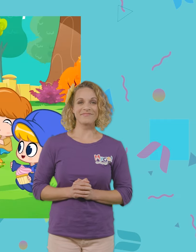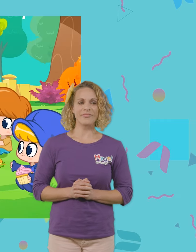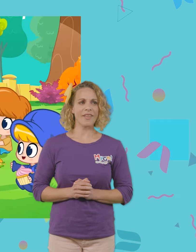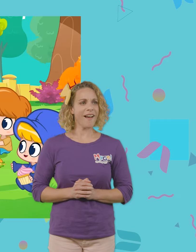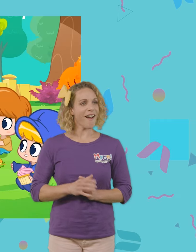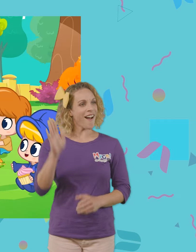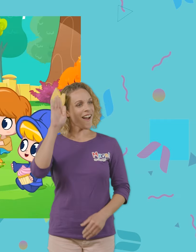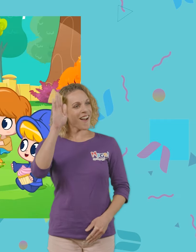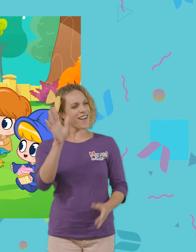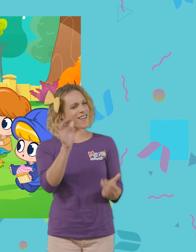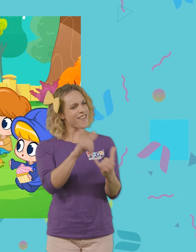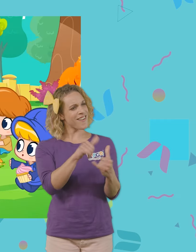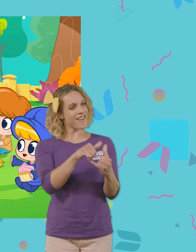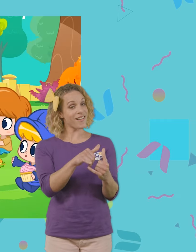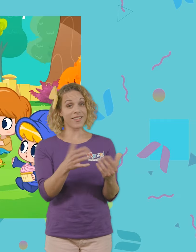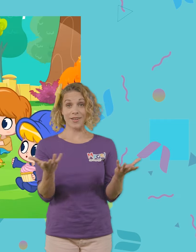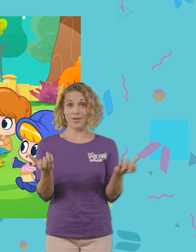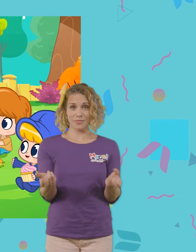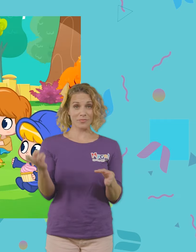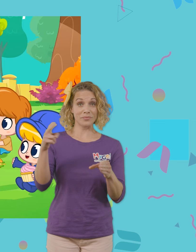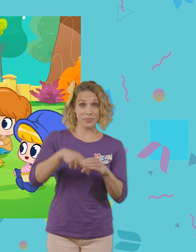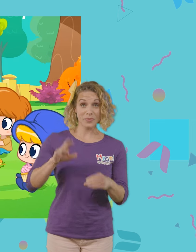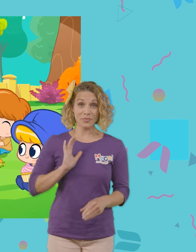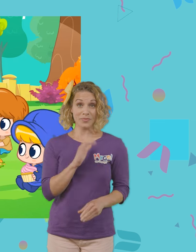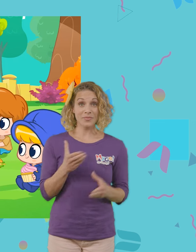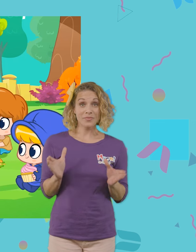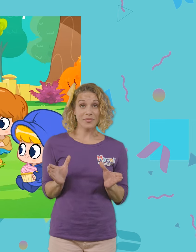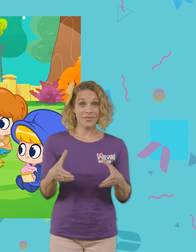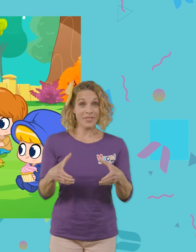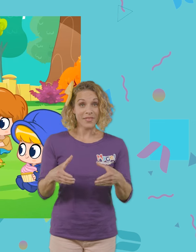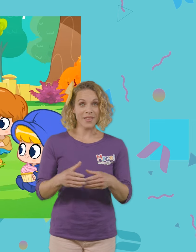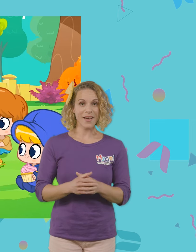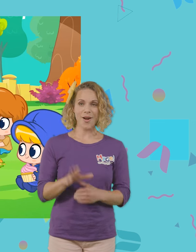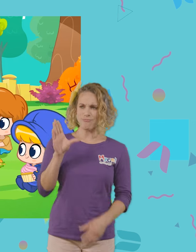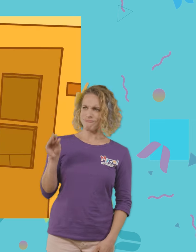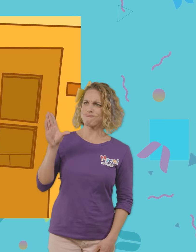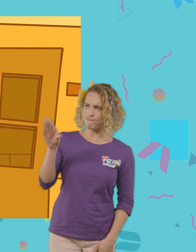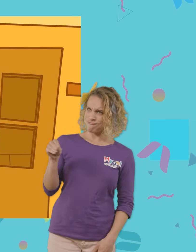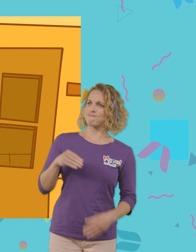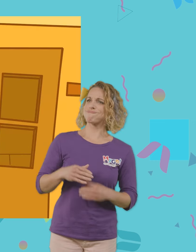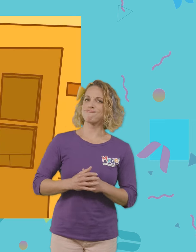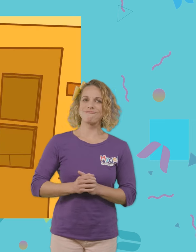Hey there, Barky. Do you want to join our club?